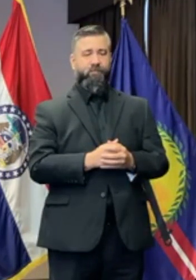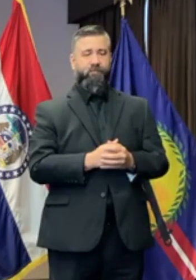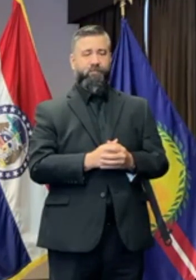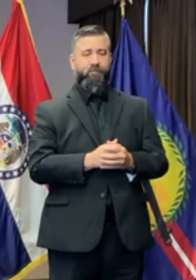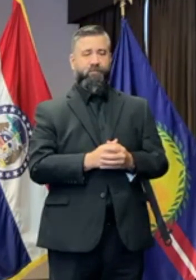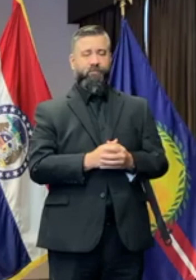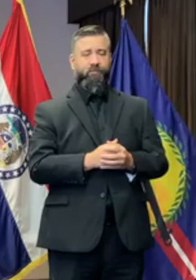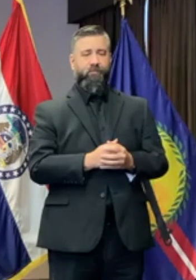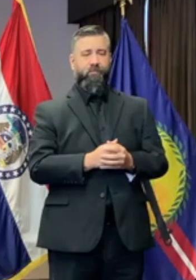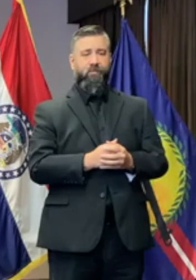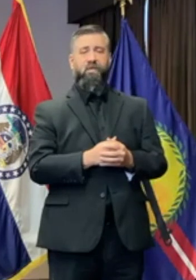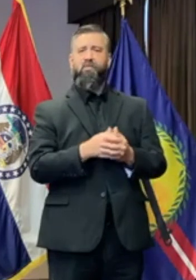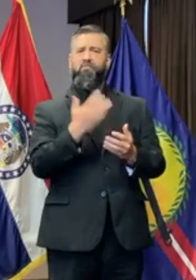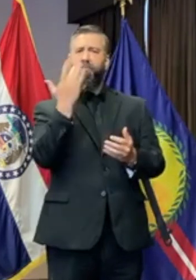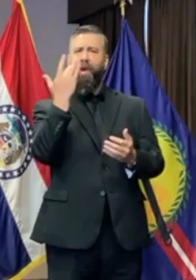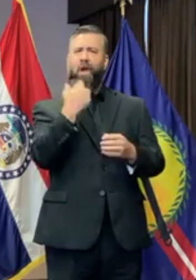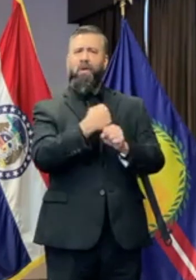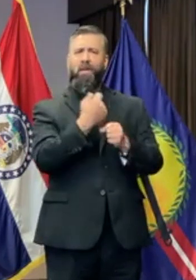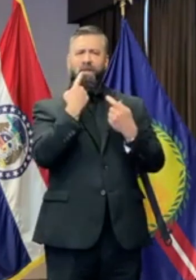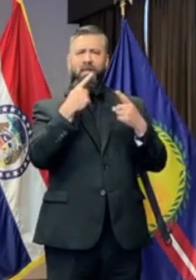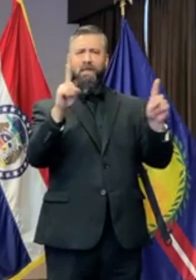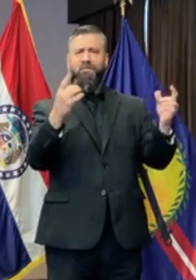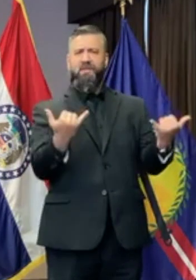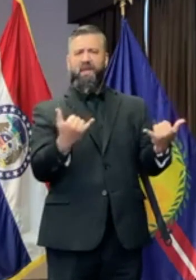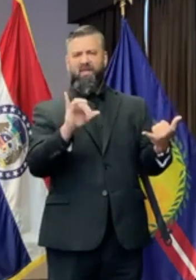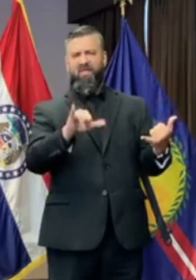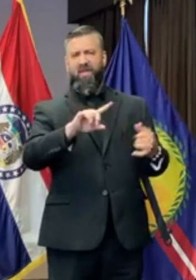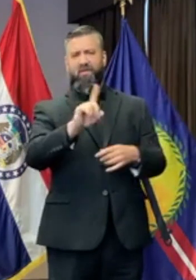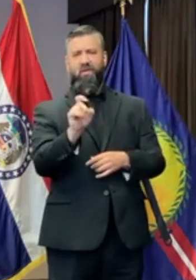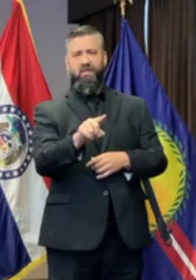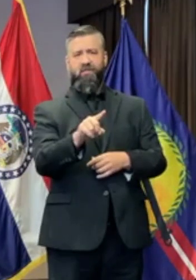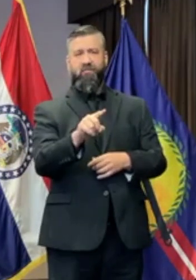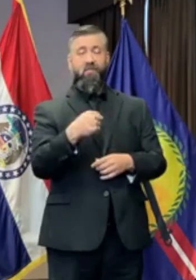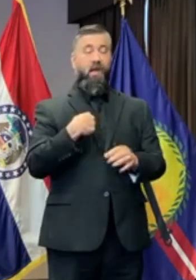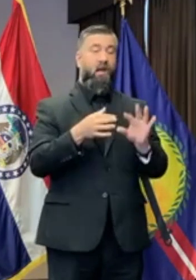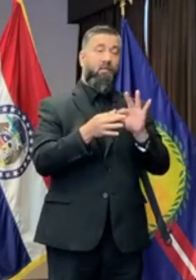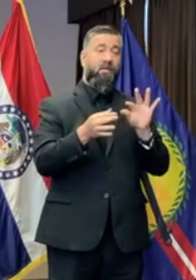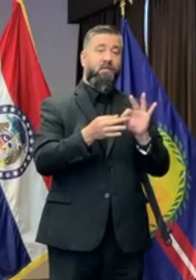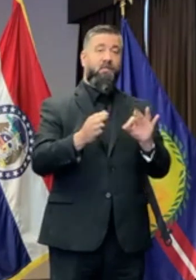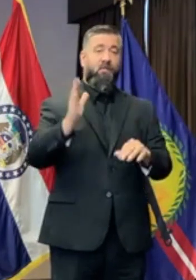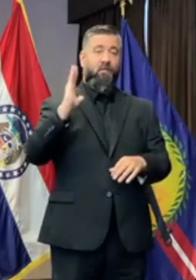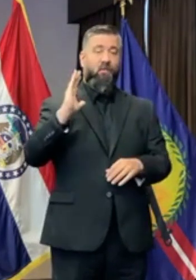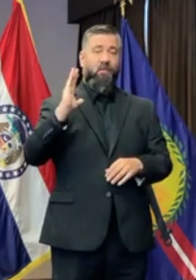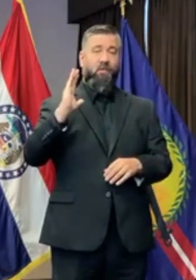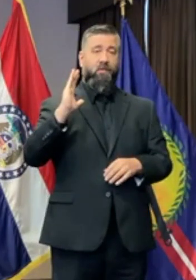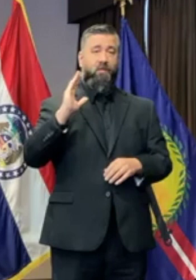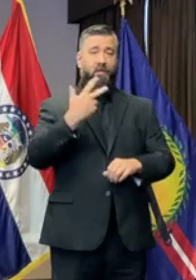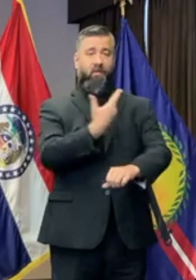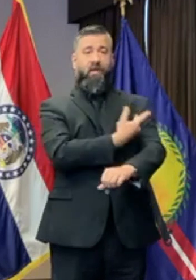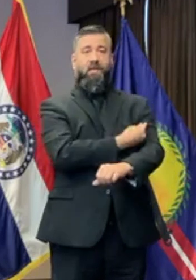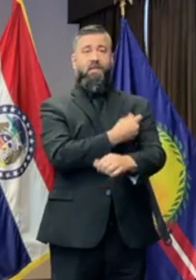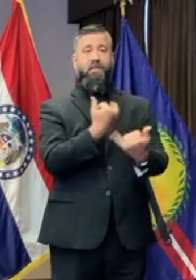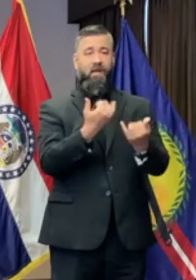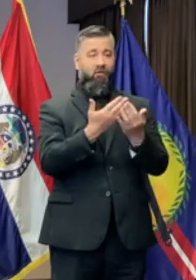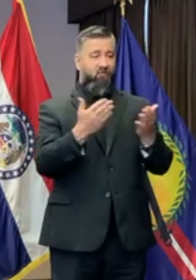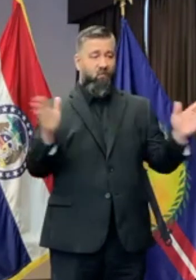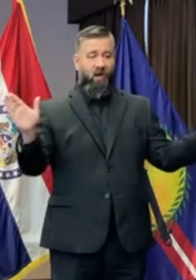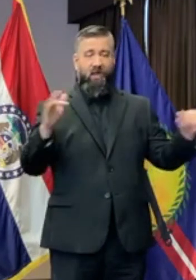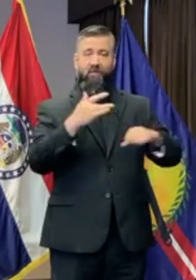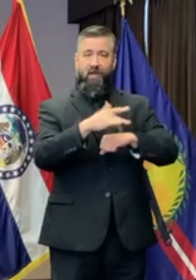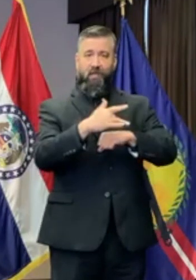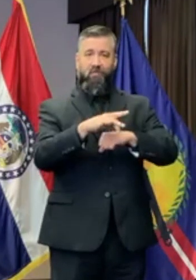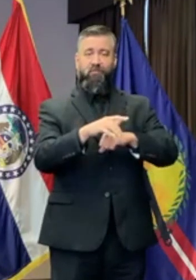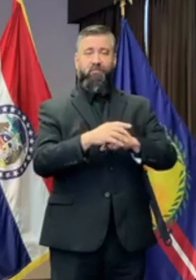why are we making this announcement today? And as we've mentioned before, earlier in our remarks, the vaccine is now widely